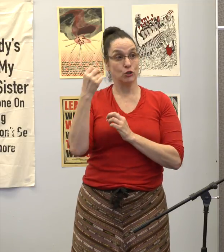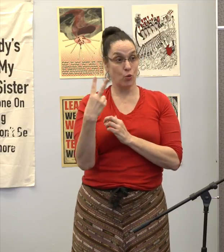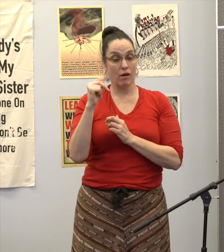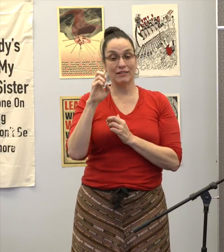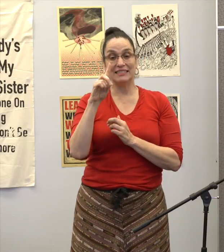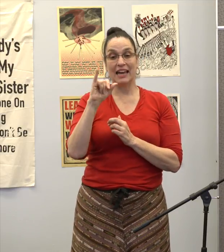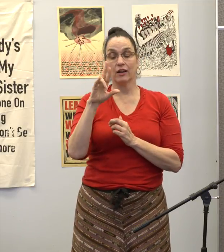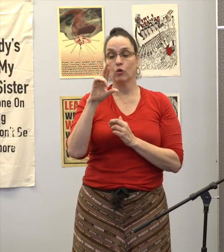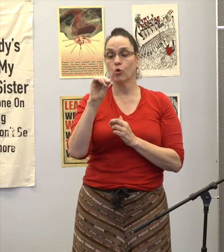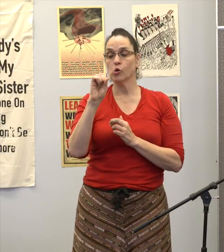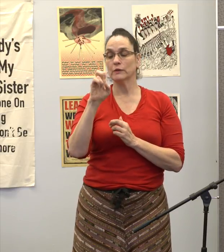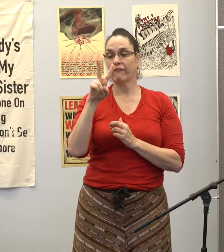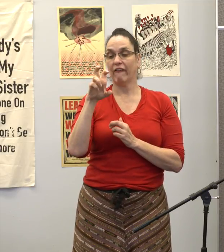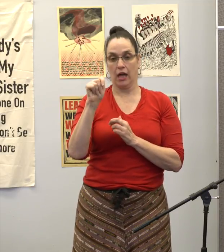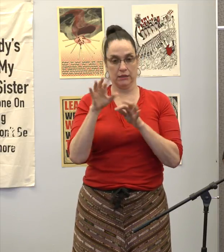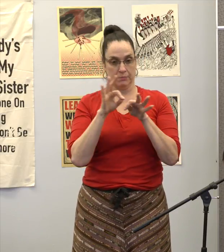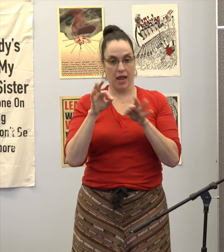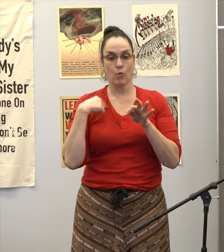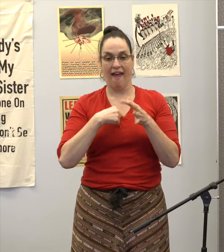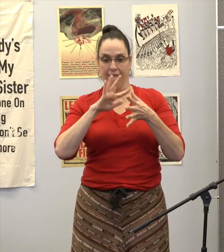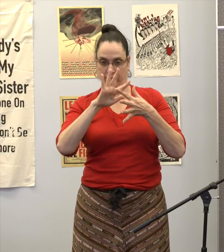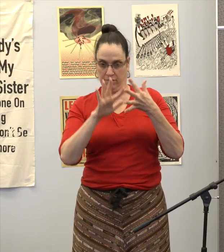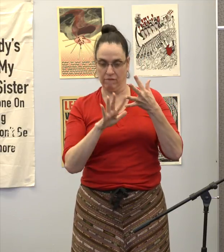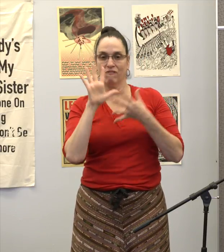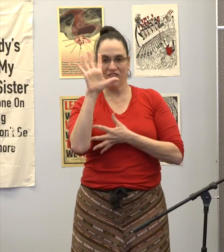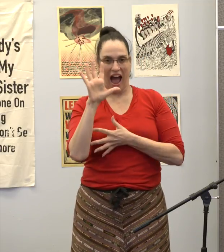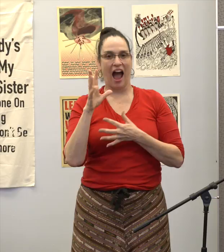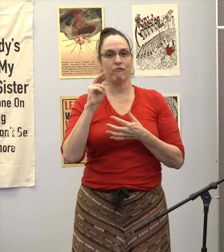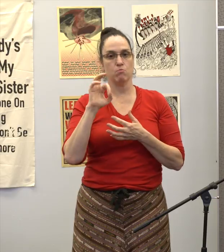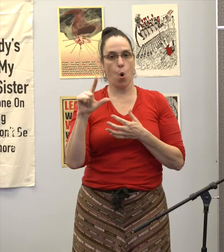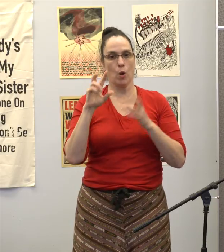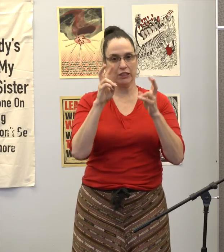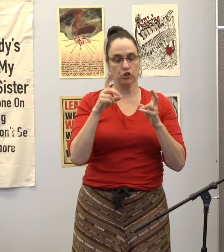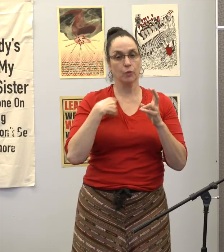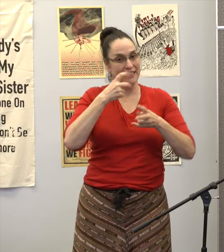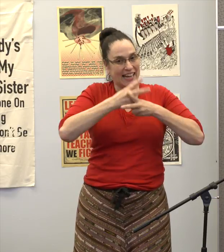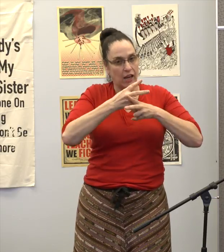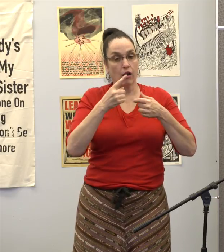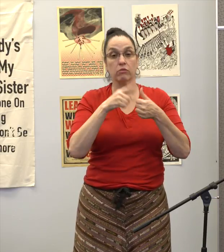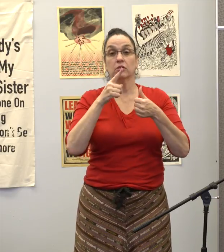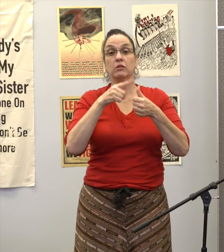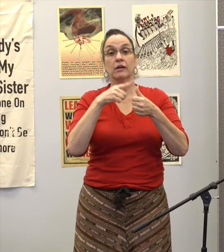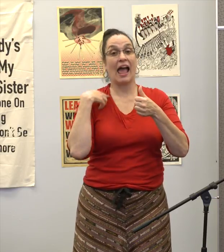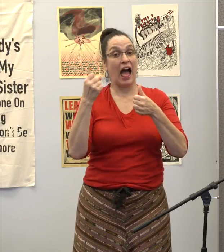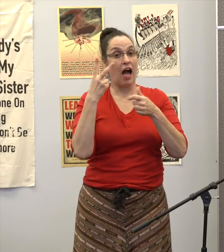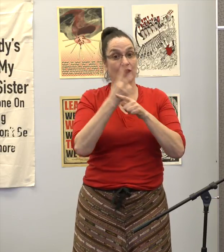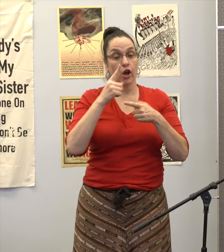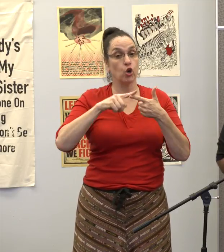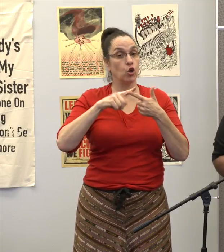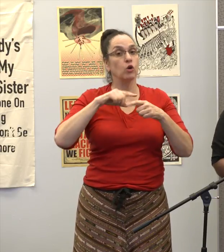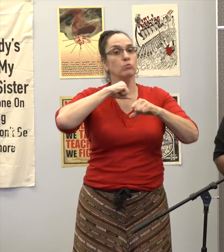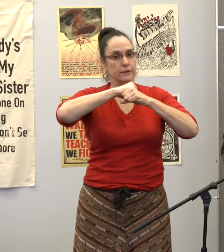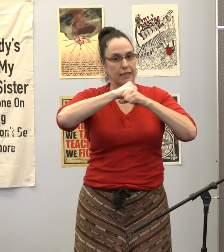there were five moral issues that ought to be taken care of in the public square. And two of them were health care and protection